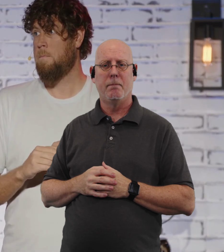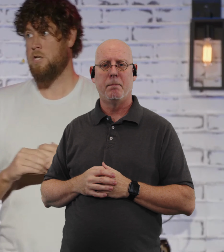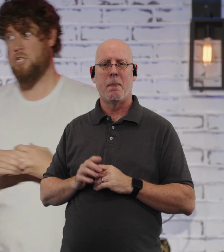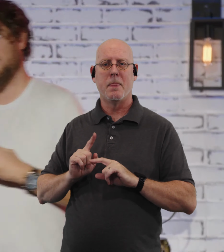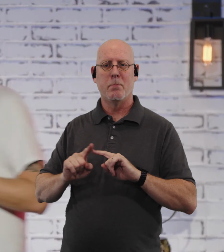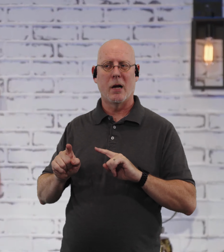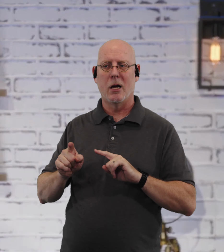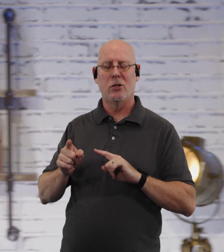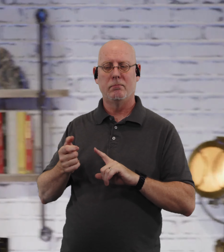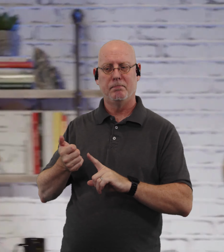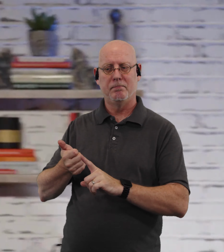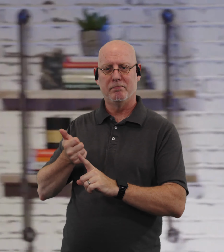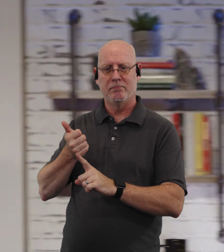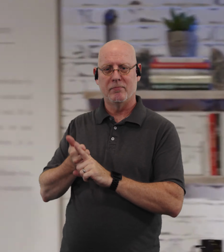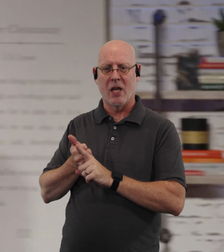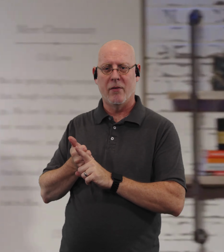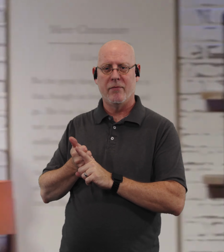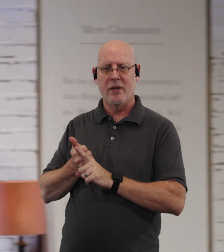But she is not